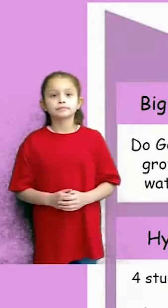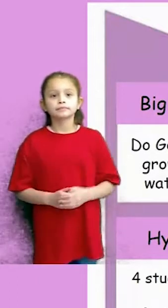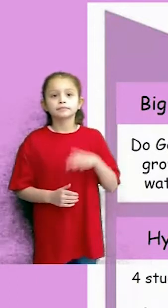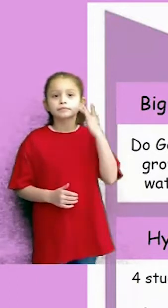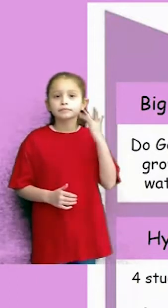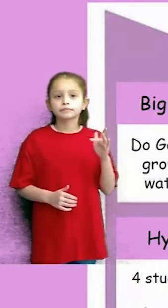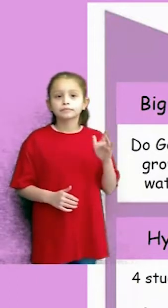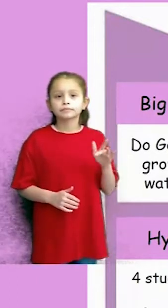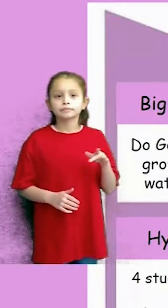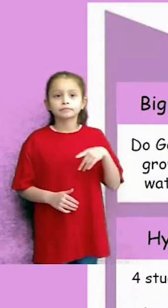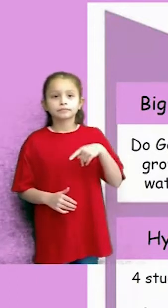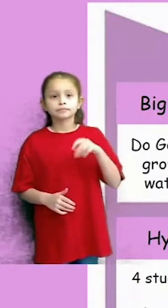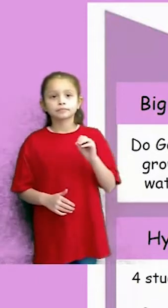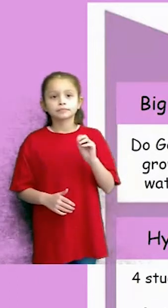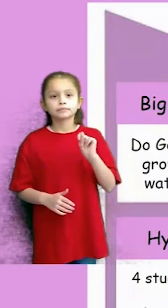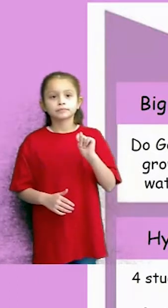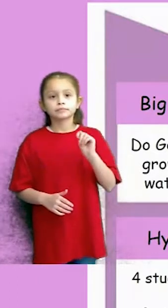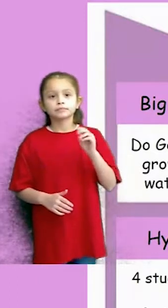Our big question is,